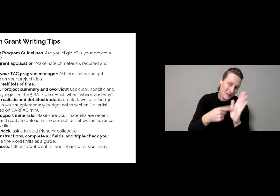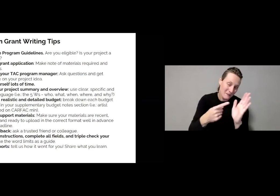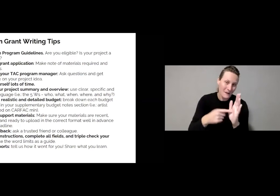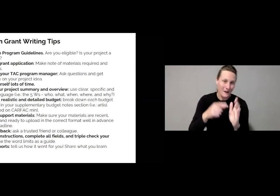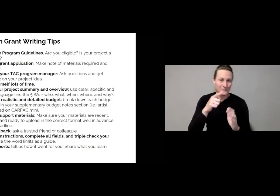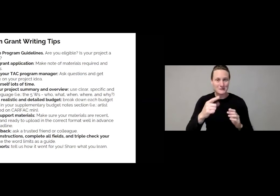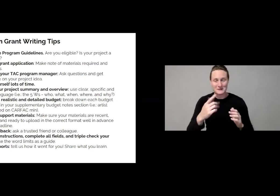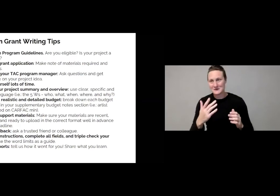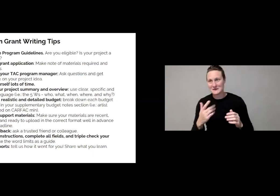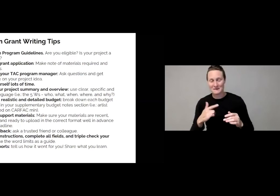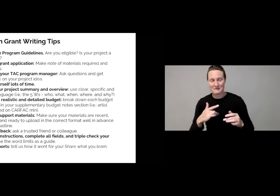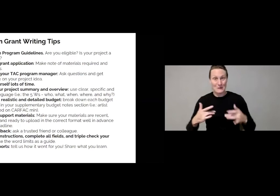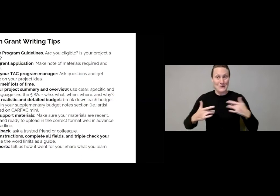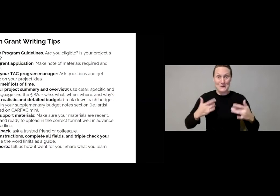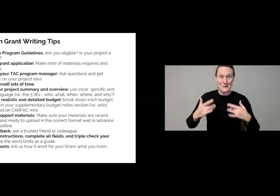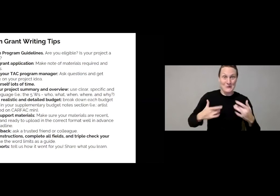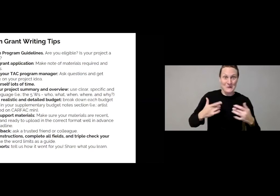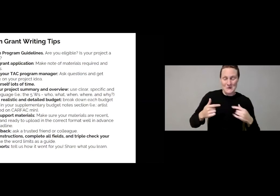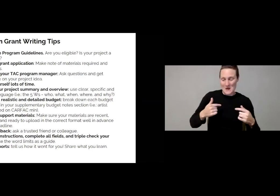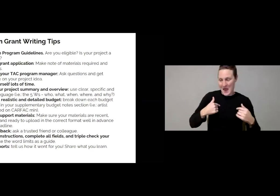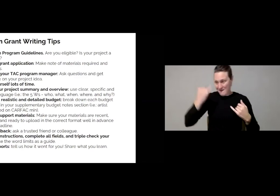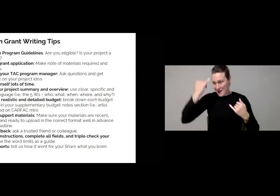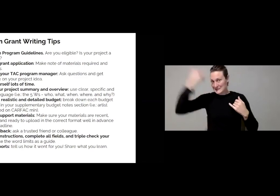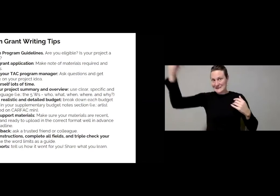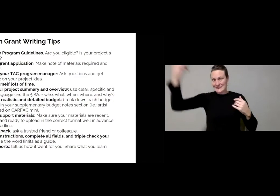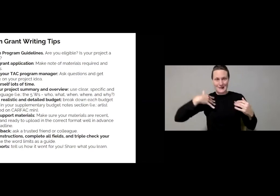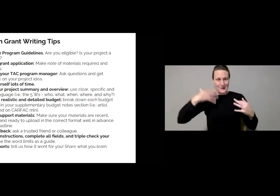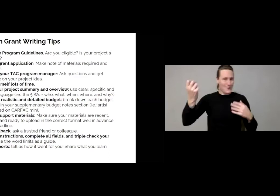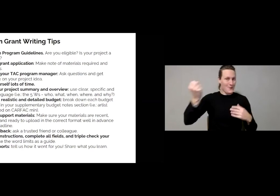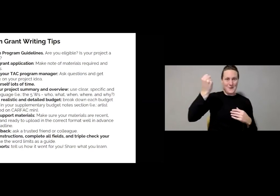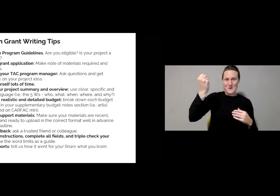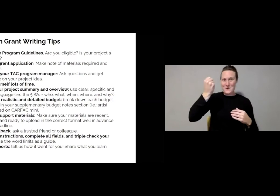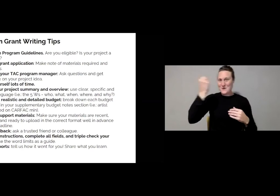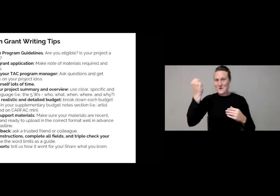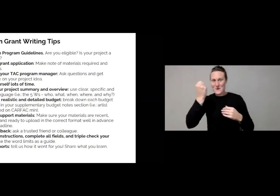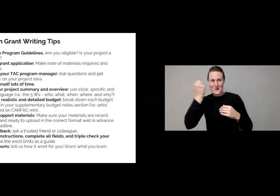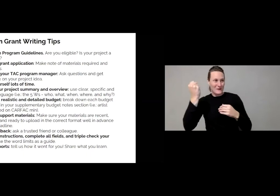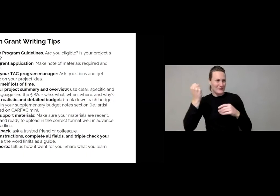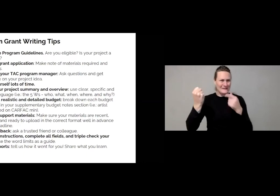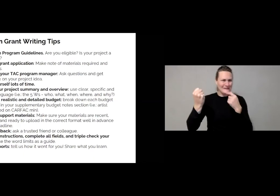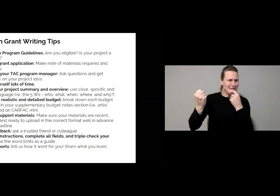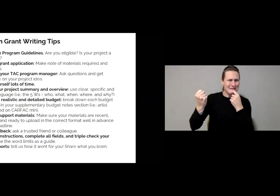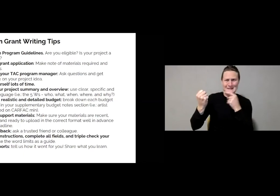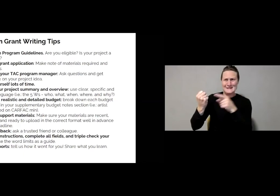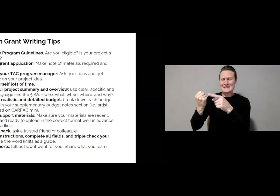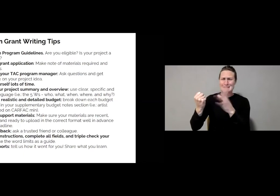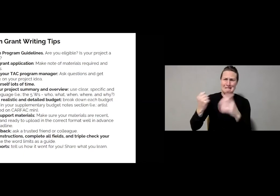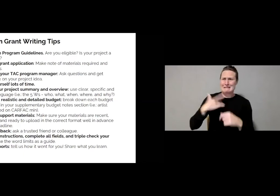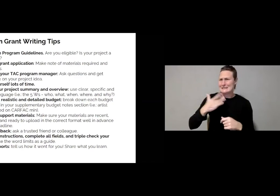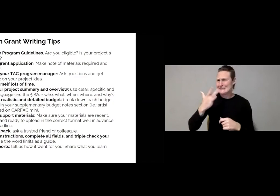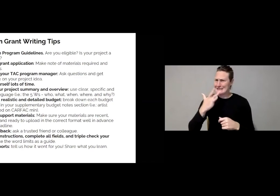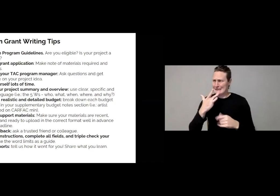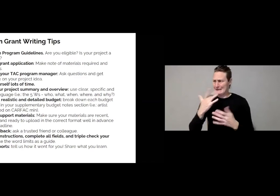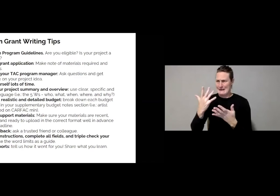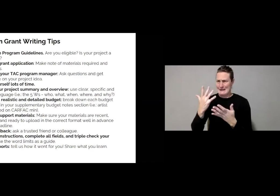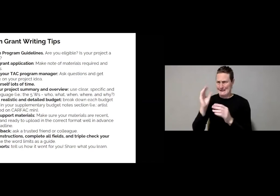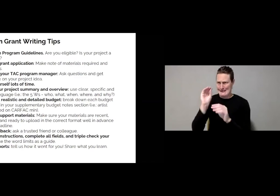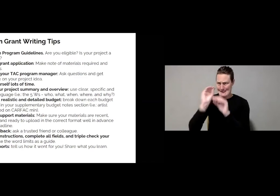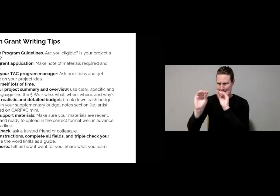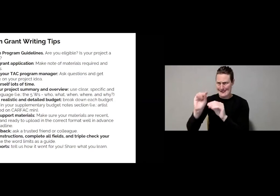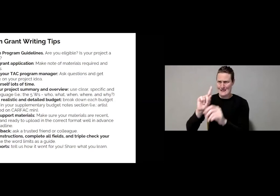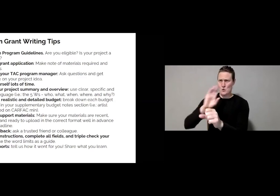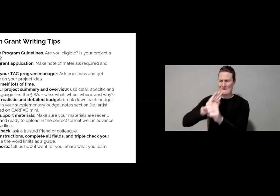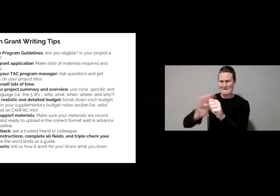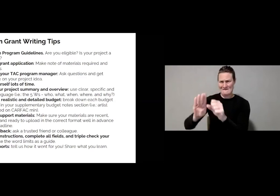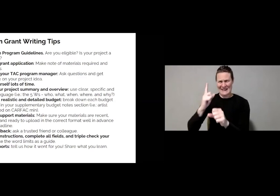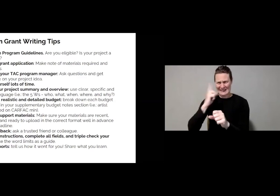project is not quite actually a good fit for it, so we kind of try to shoehorn it in. So I think it's really important to look at fit, because we might be able to